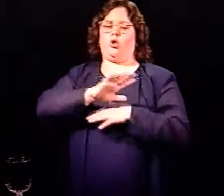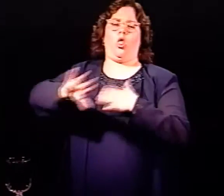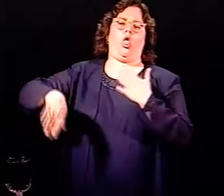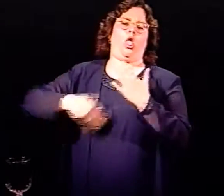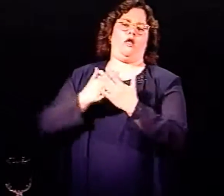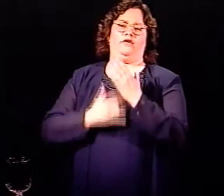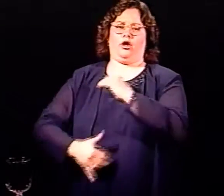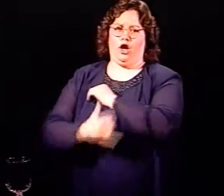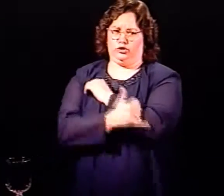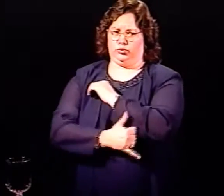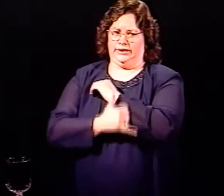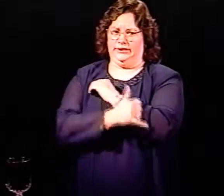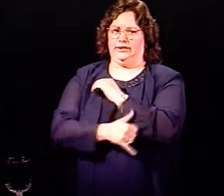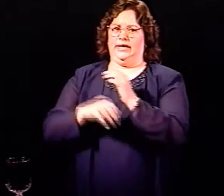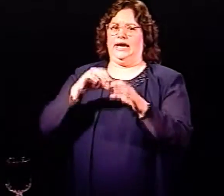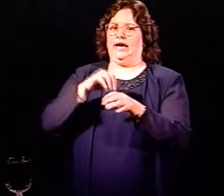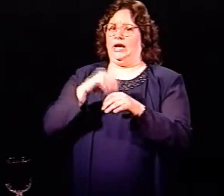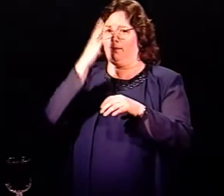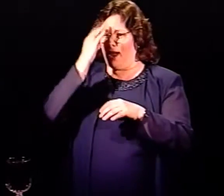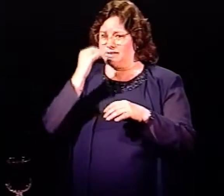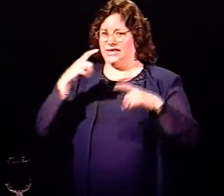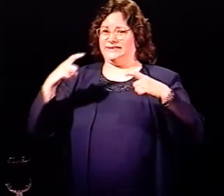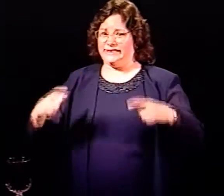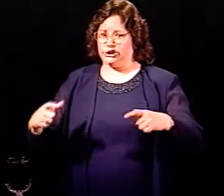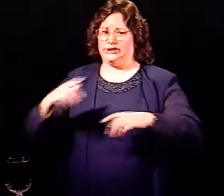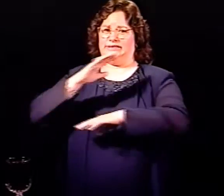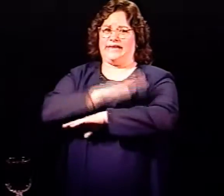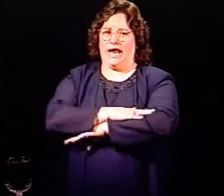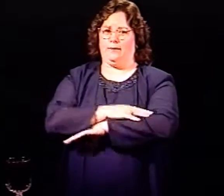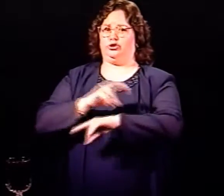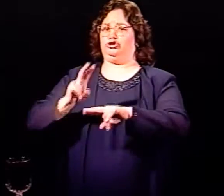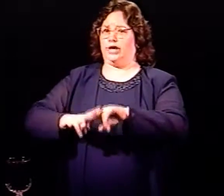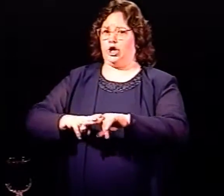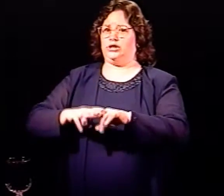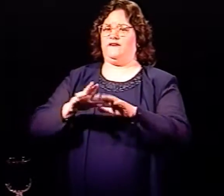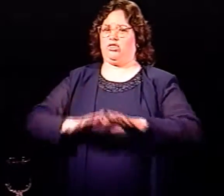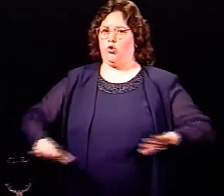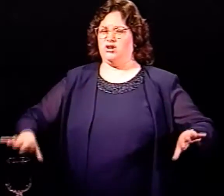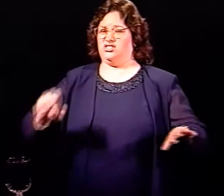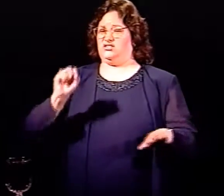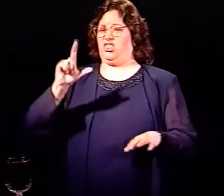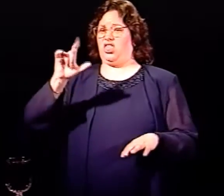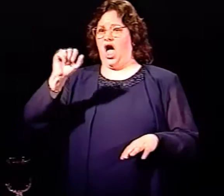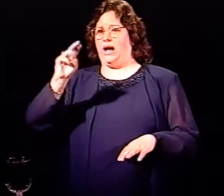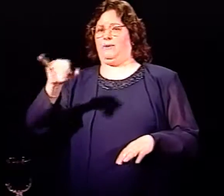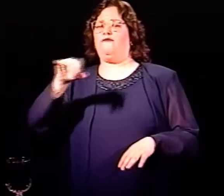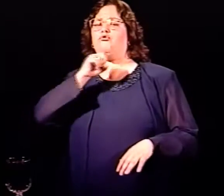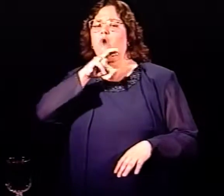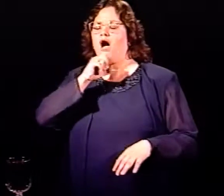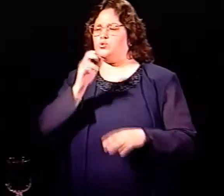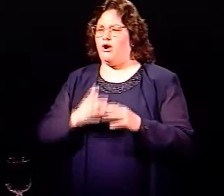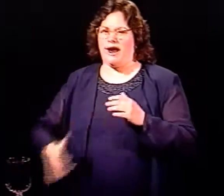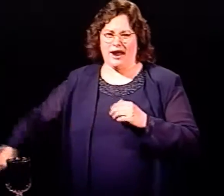Frogs. Frogs were all over the country, in beds, dishes, on tables, chairs,